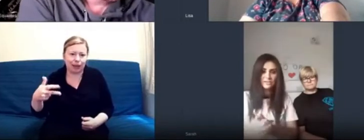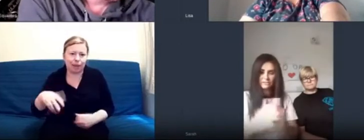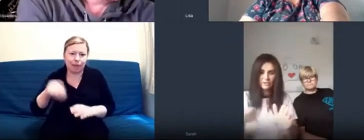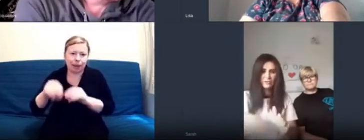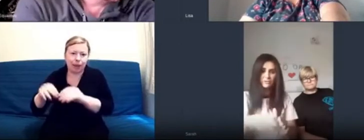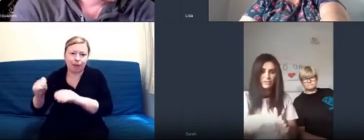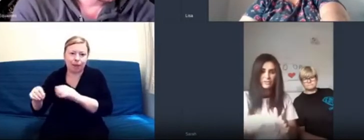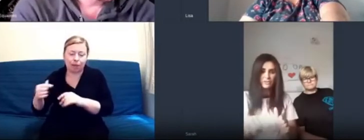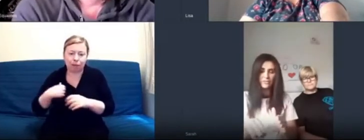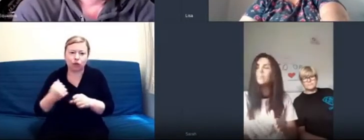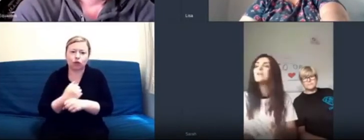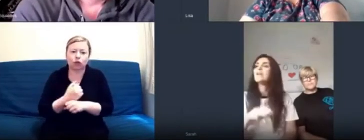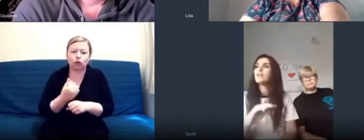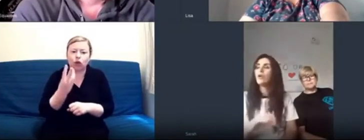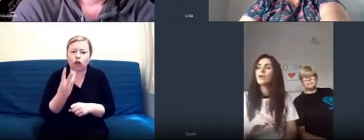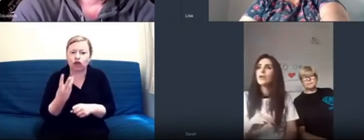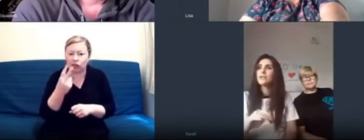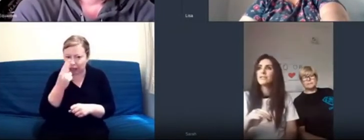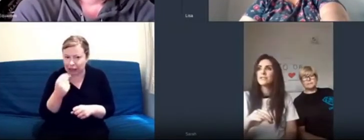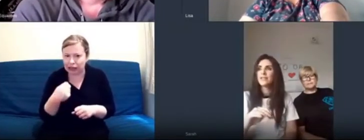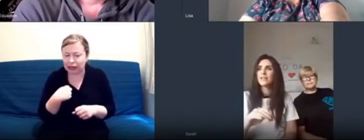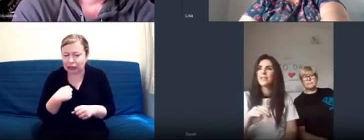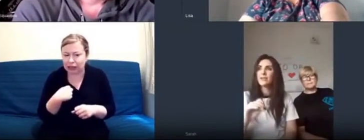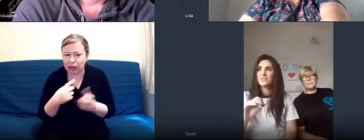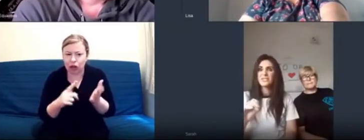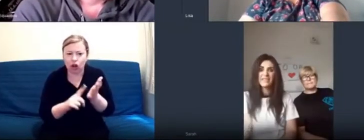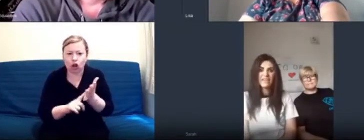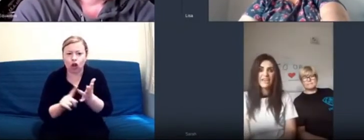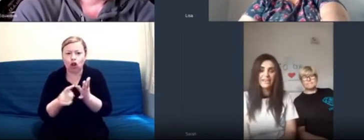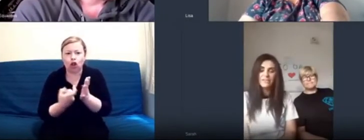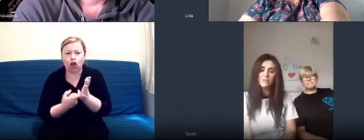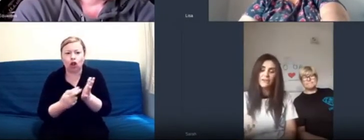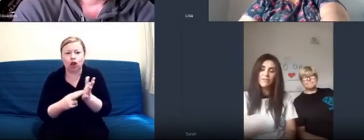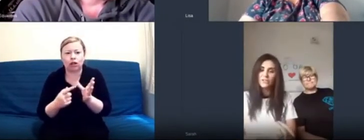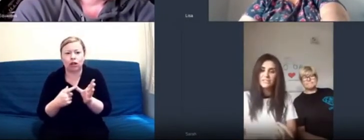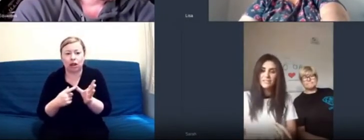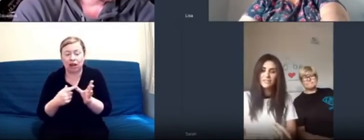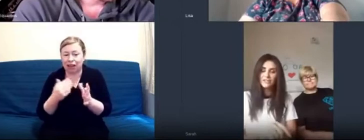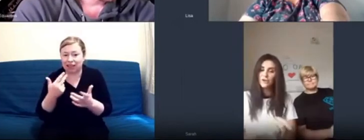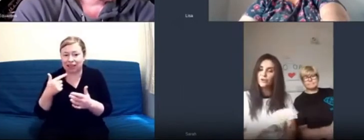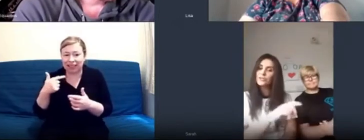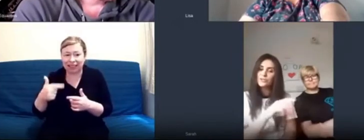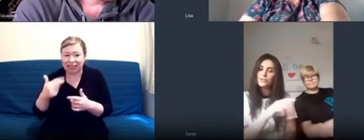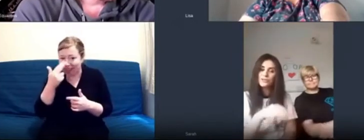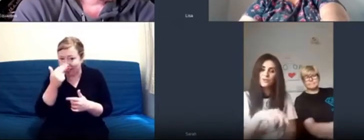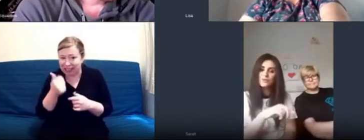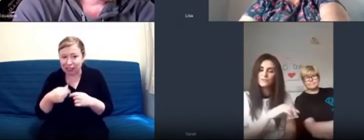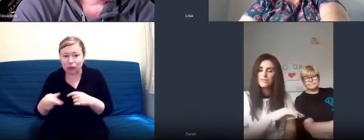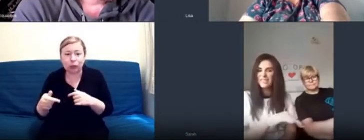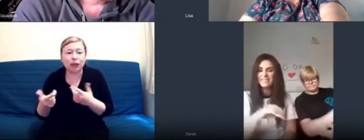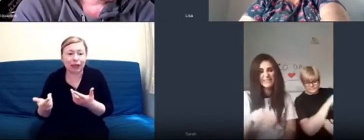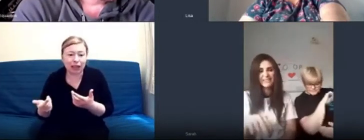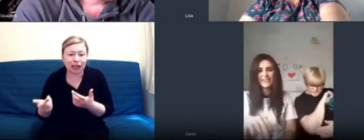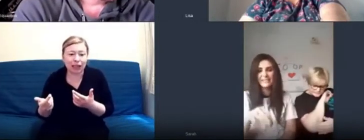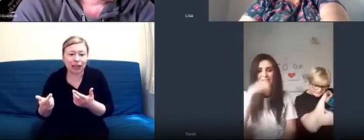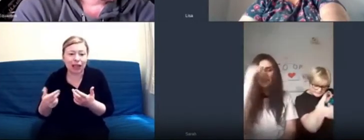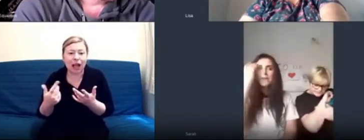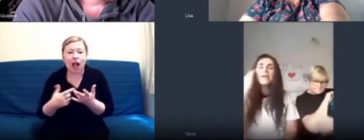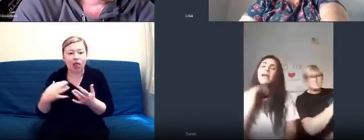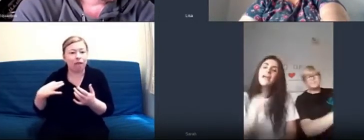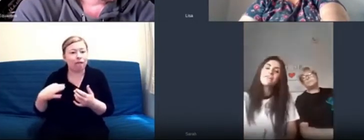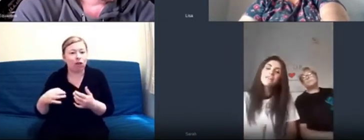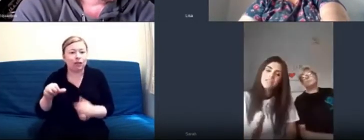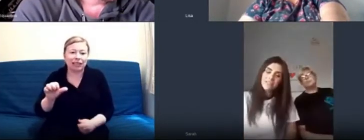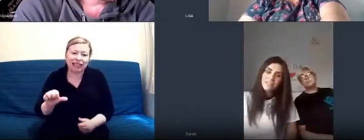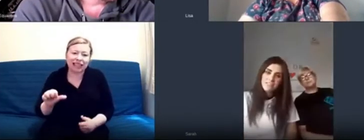I do 3 of the nights around some of them. Lorna does, I think, 7 nights. We have volunteers that also do